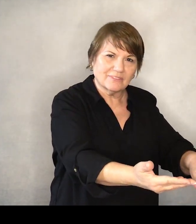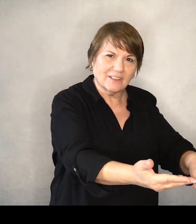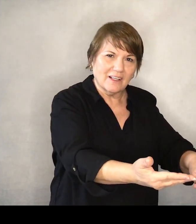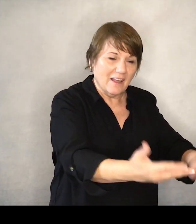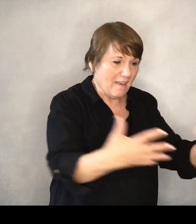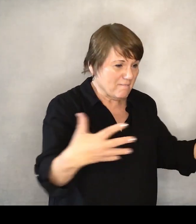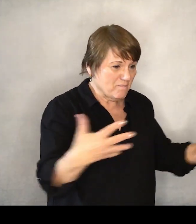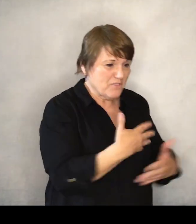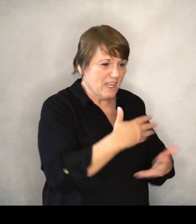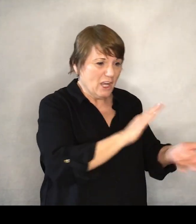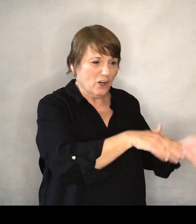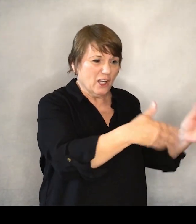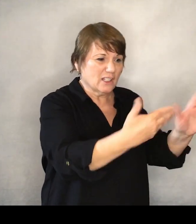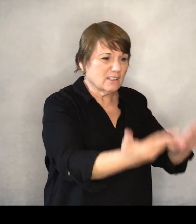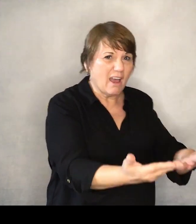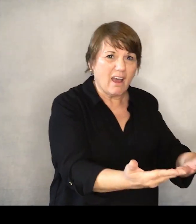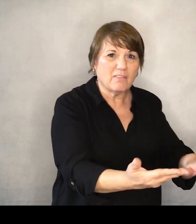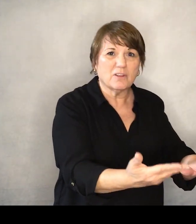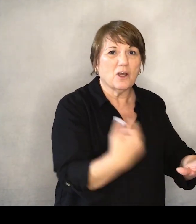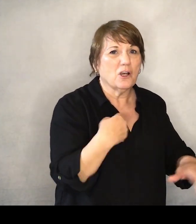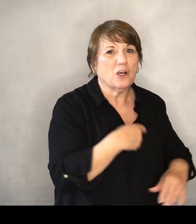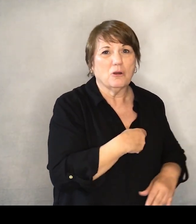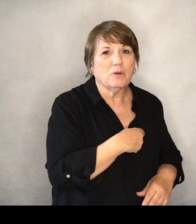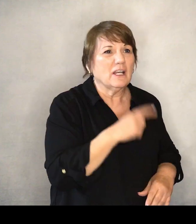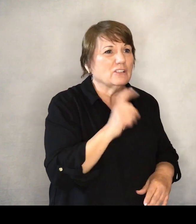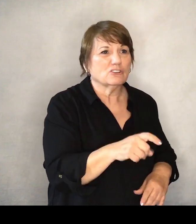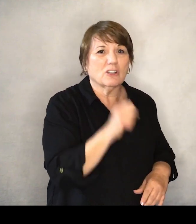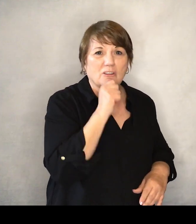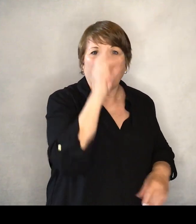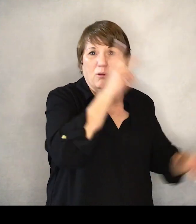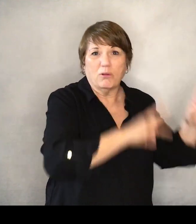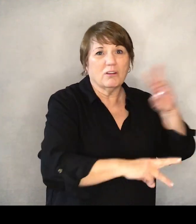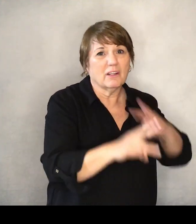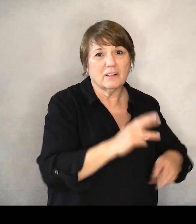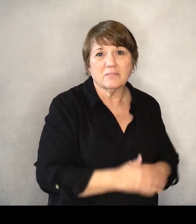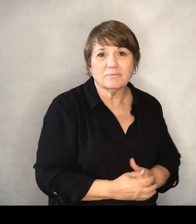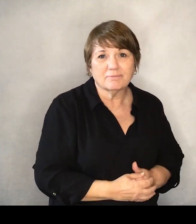fear of death should be erased from our minds.